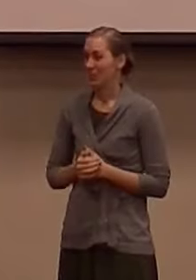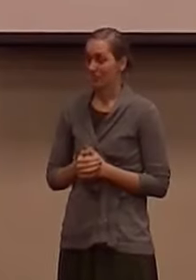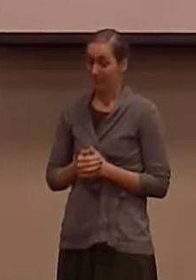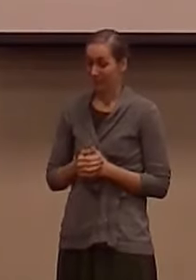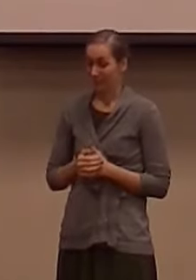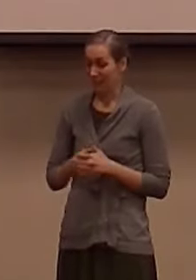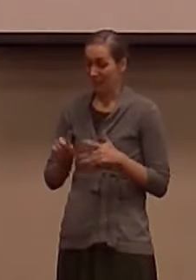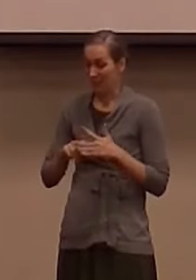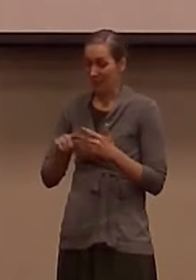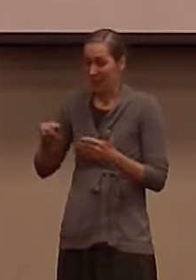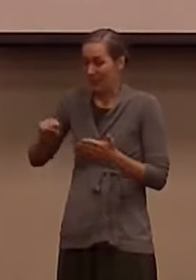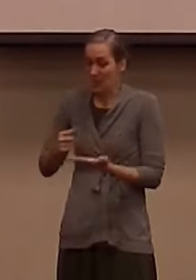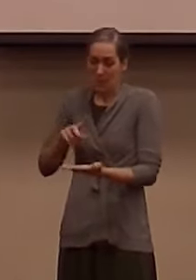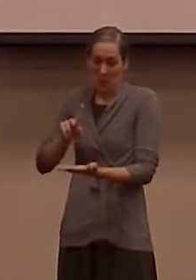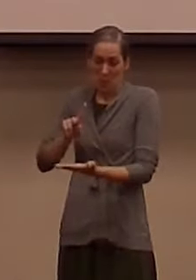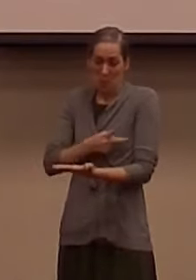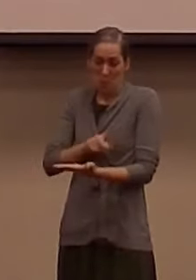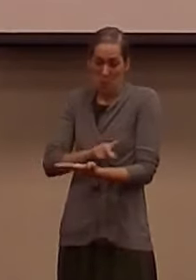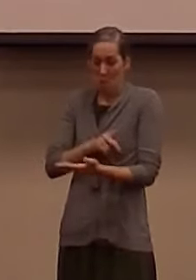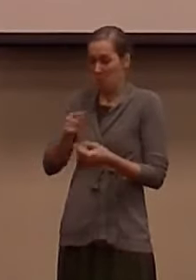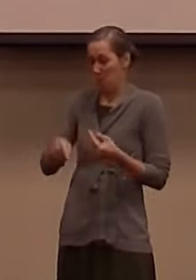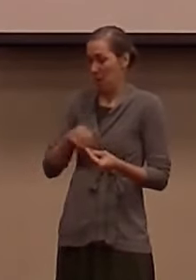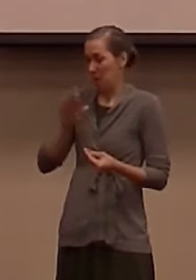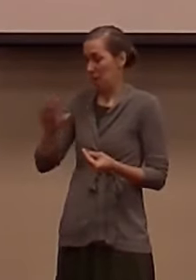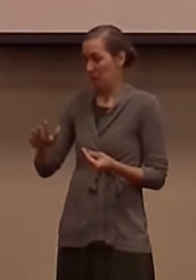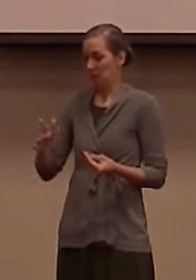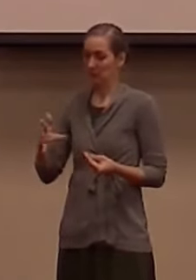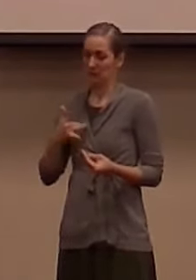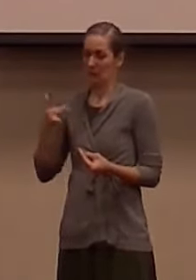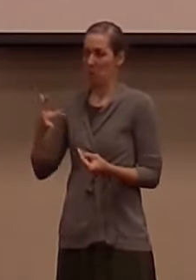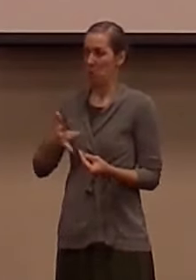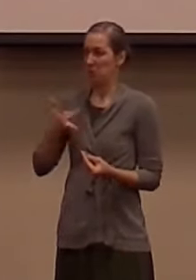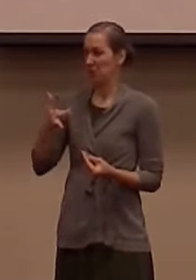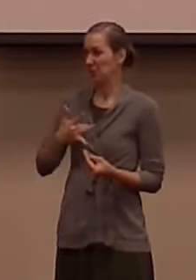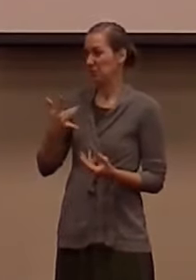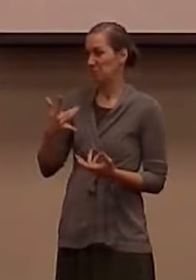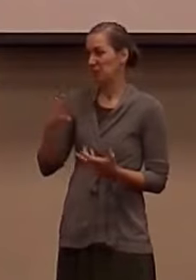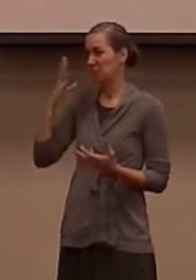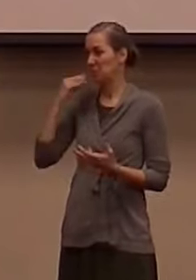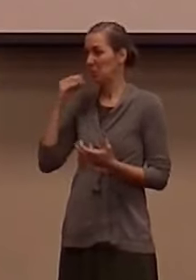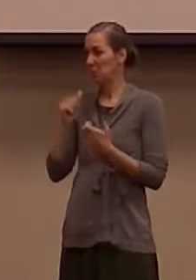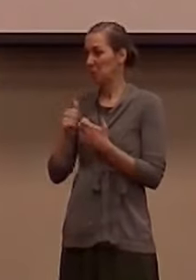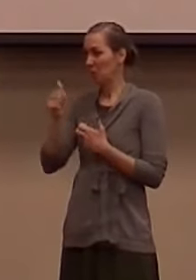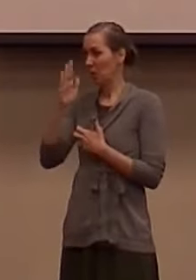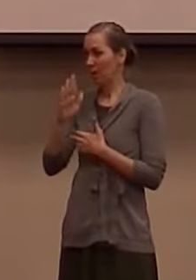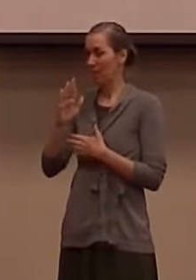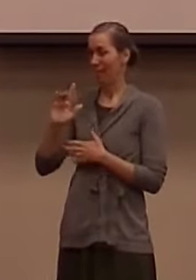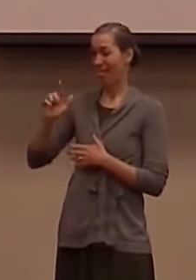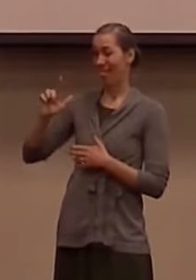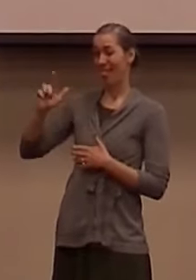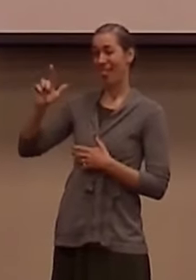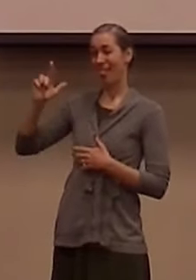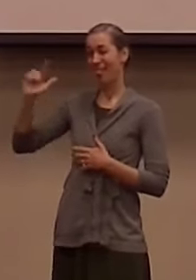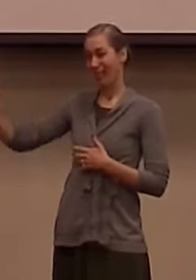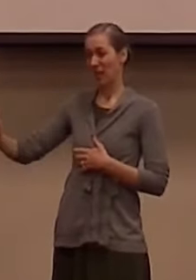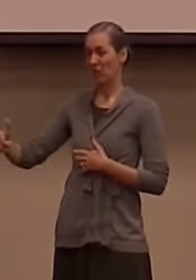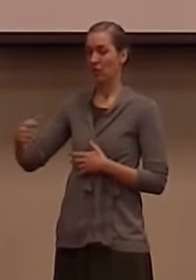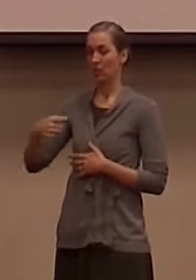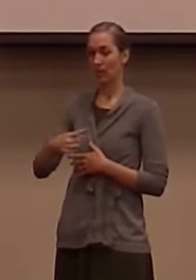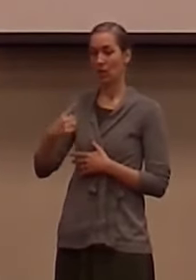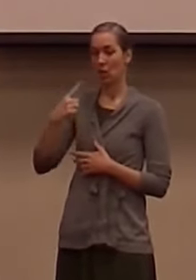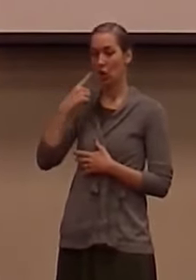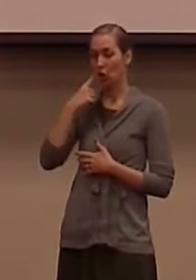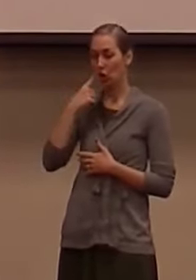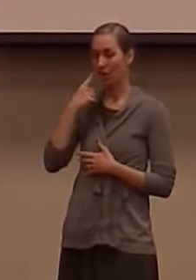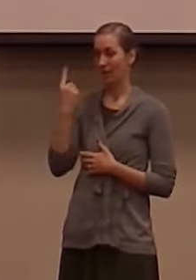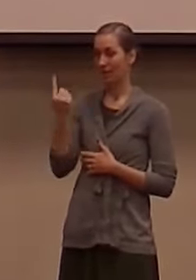song. It was just kind of his emotions from his experience with God. And later, though, years later, he actually heard someone